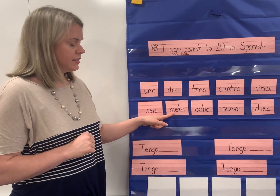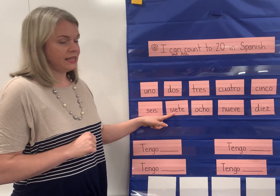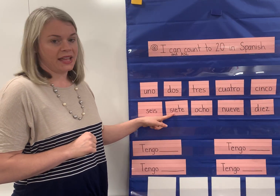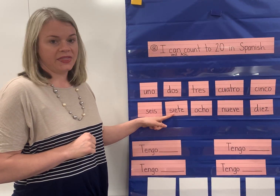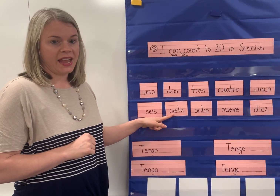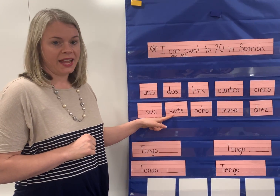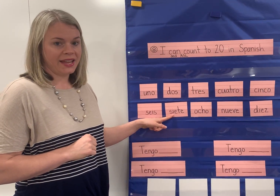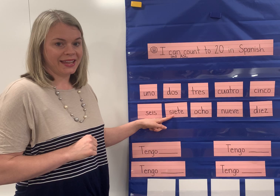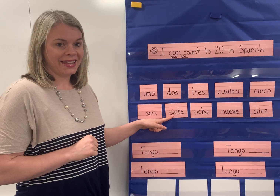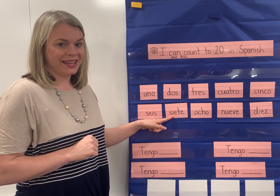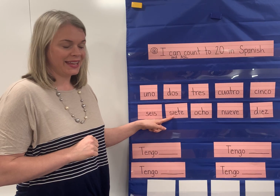7,